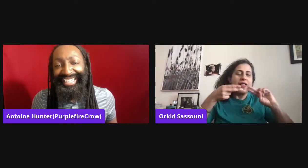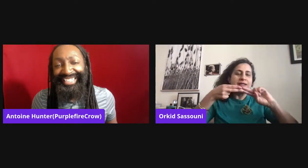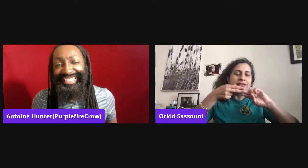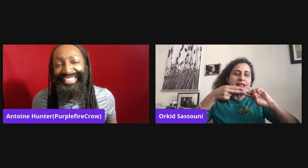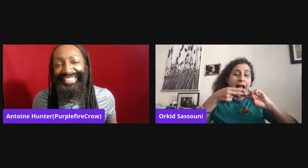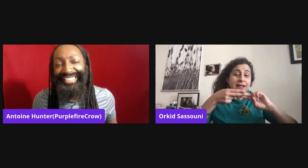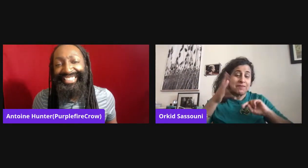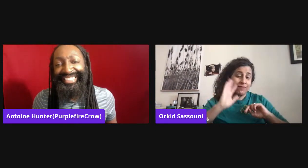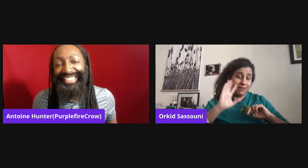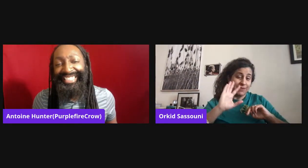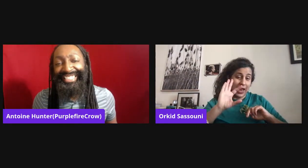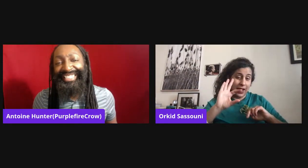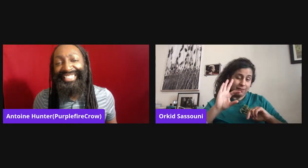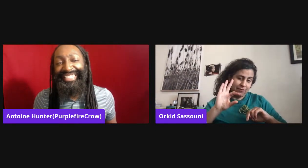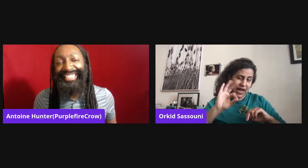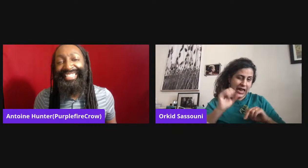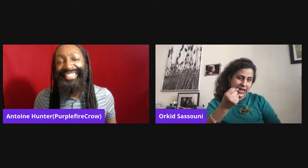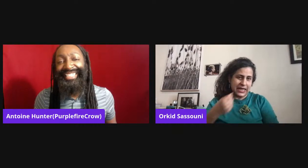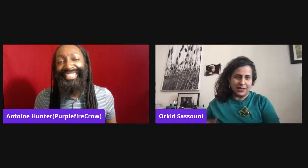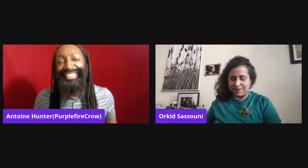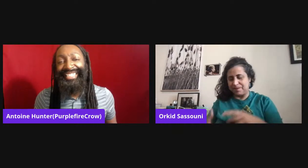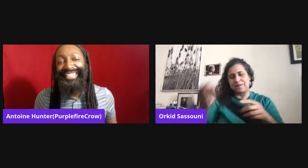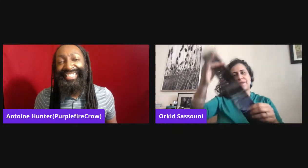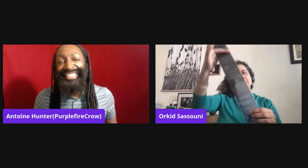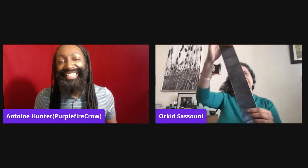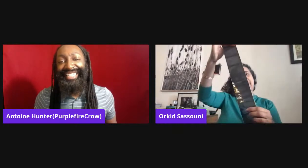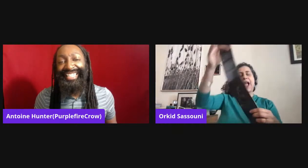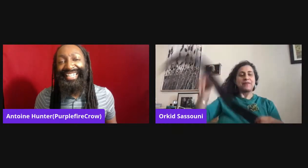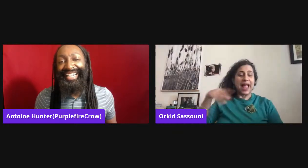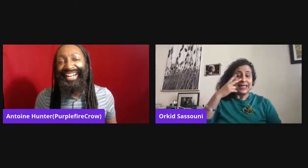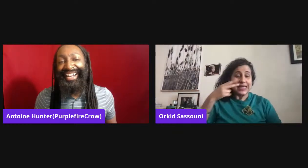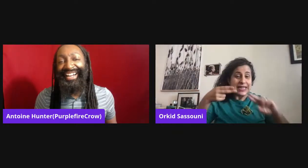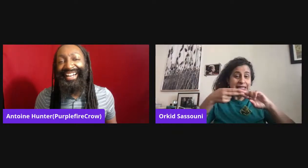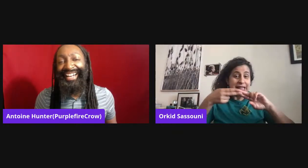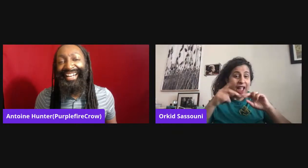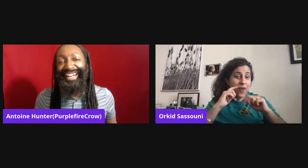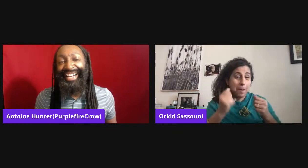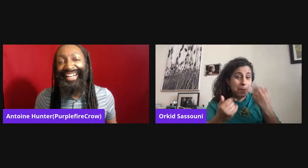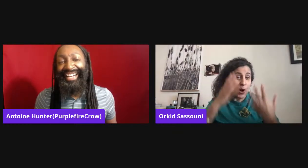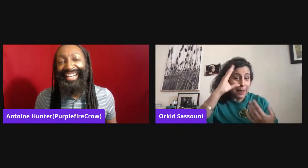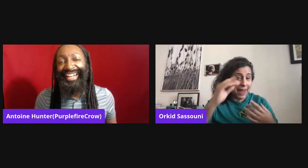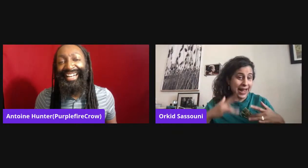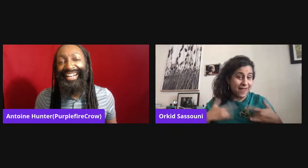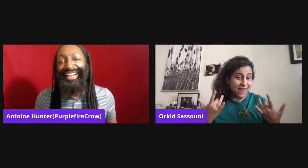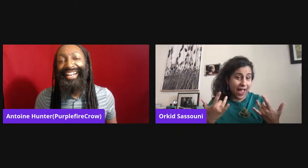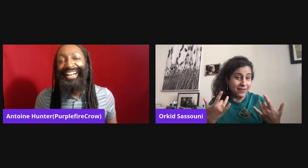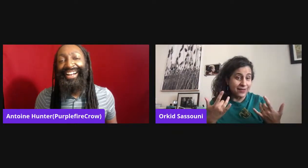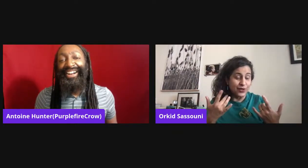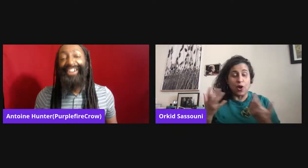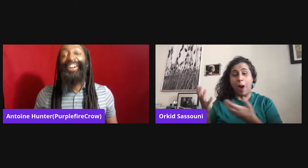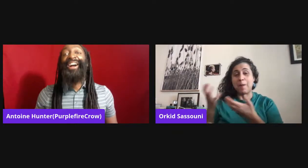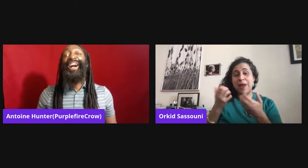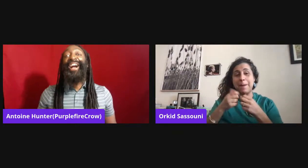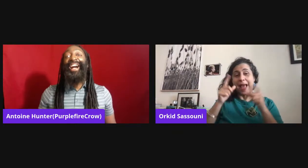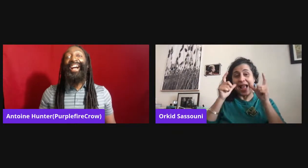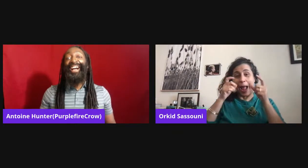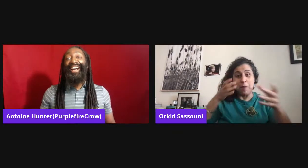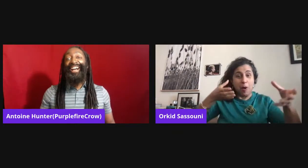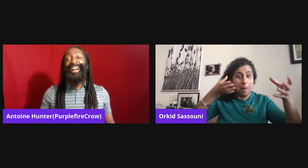Oh my God, what is that? Well, this is film from the 90s. This was